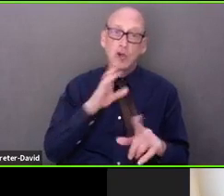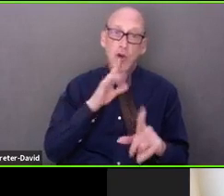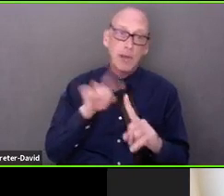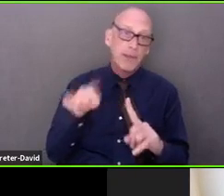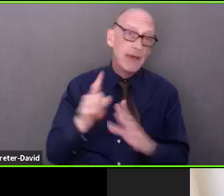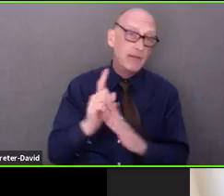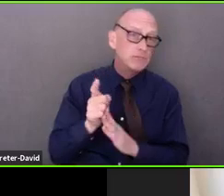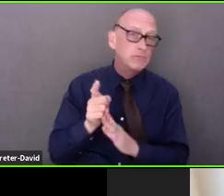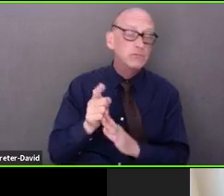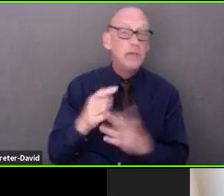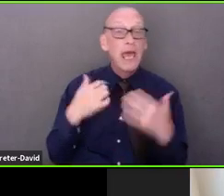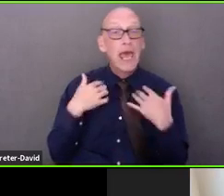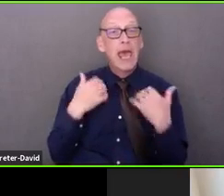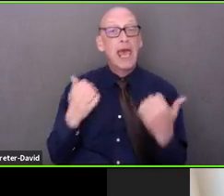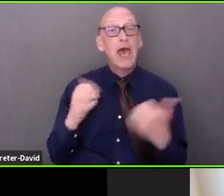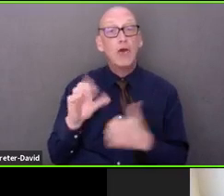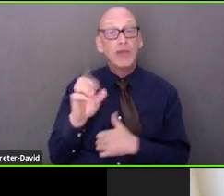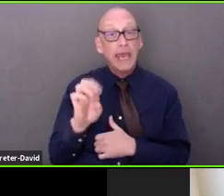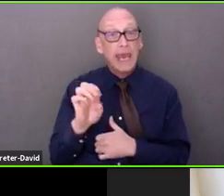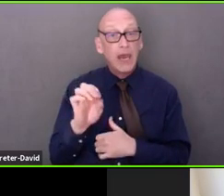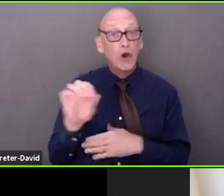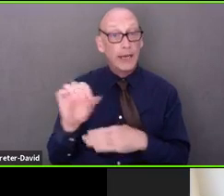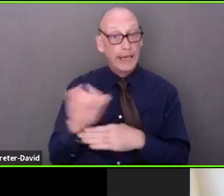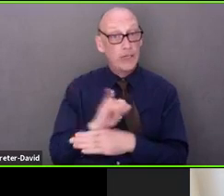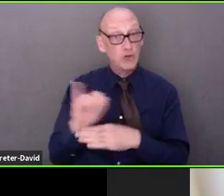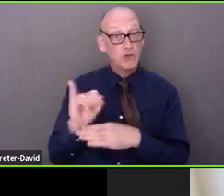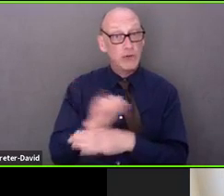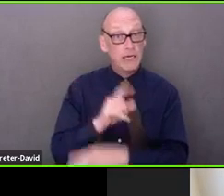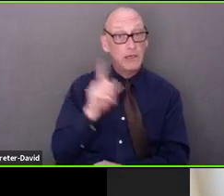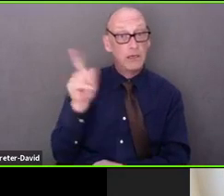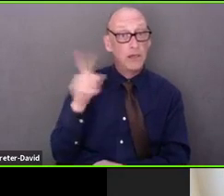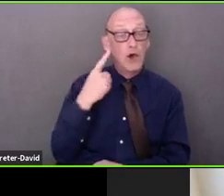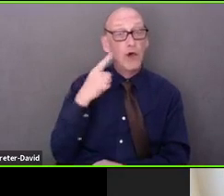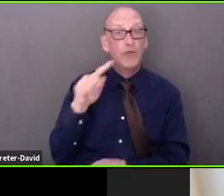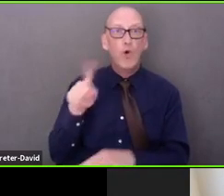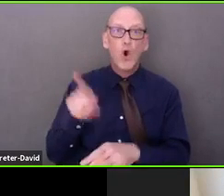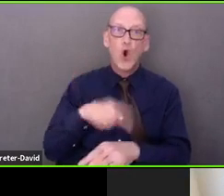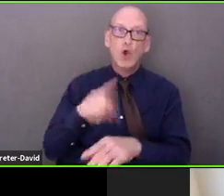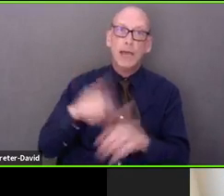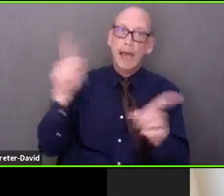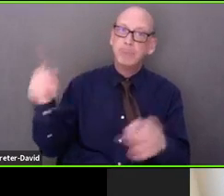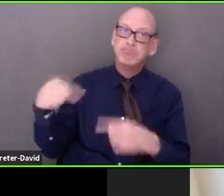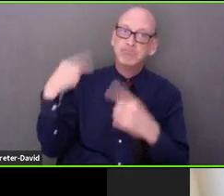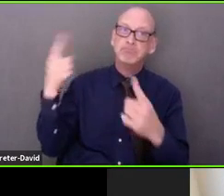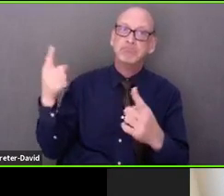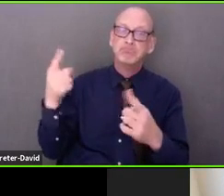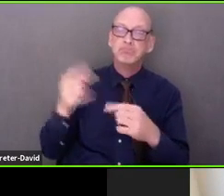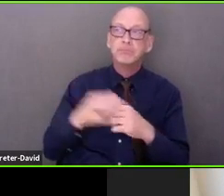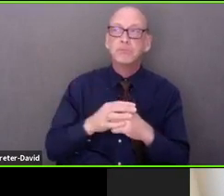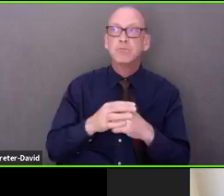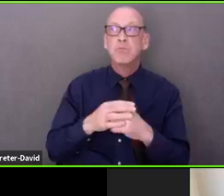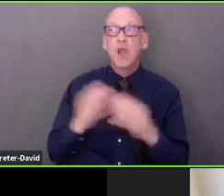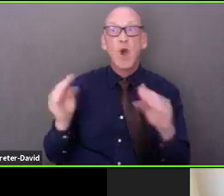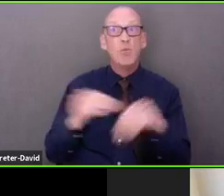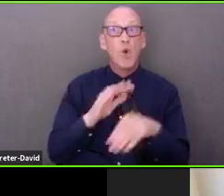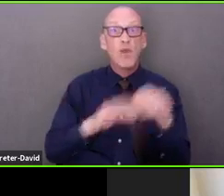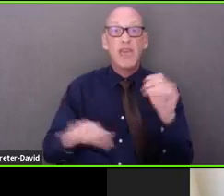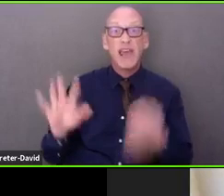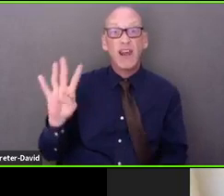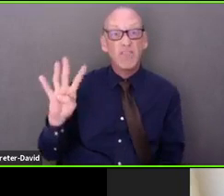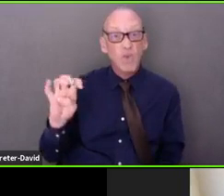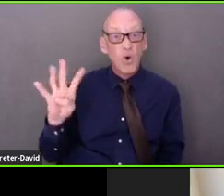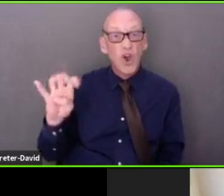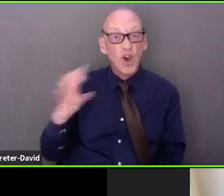the healthcare industry for a very, very long time, over the course of more than 400